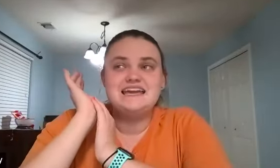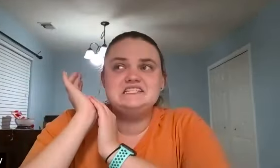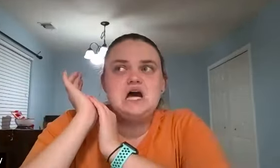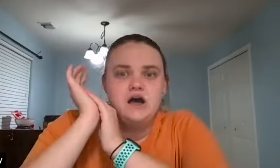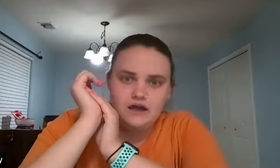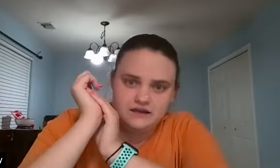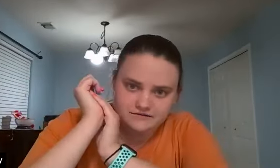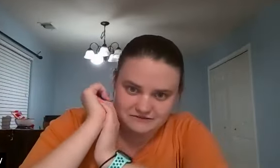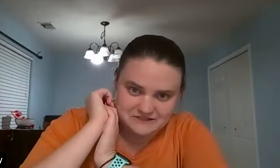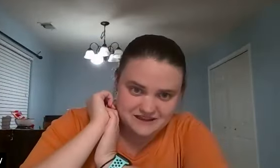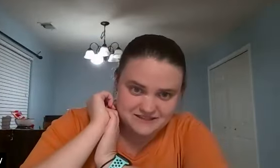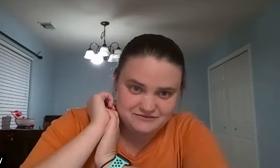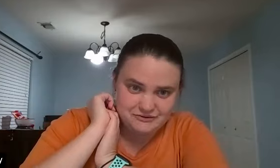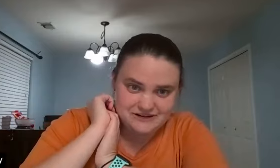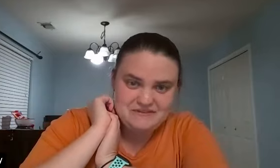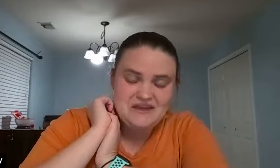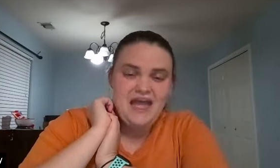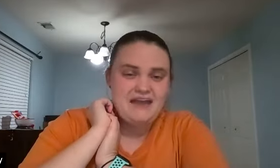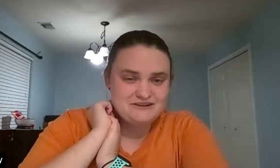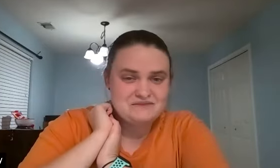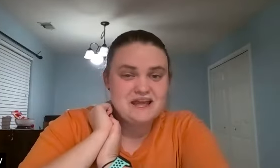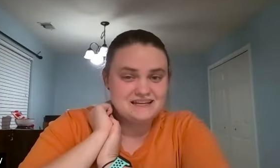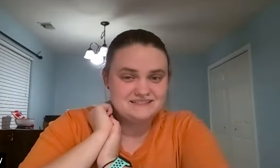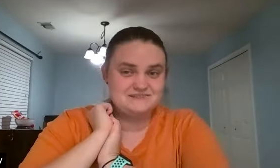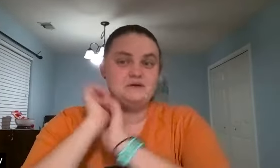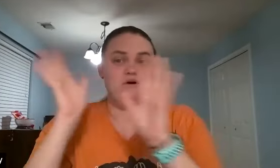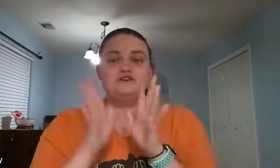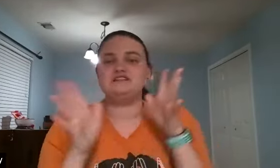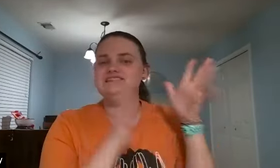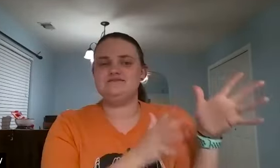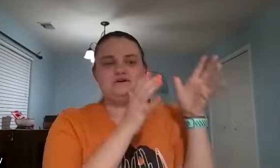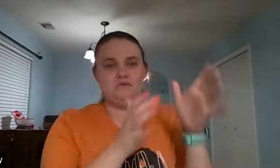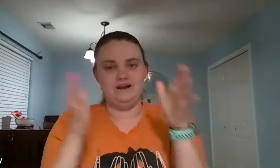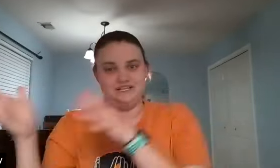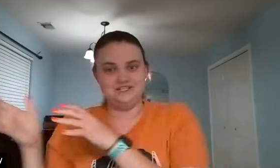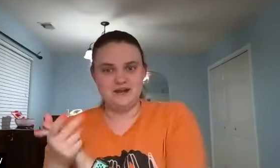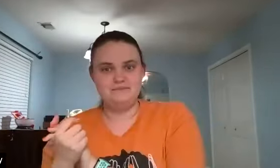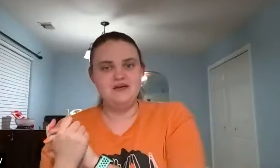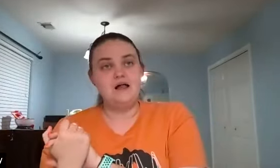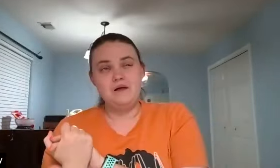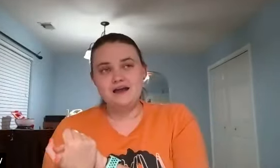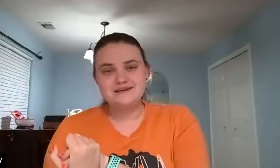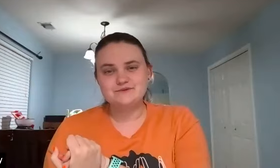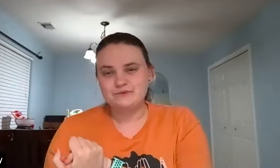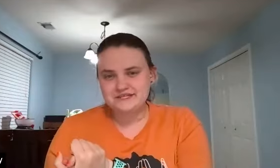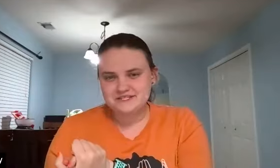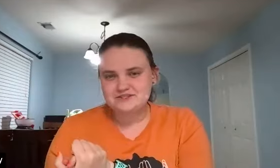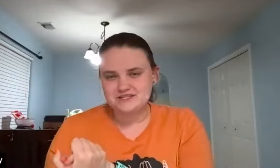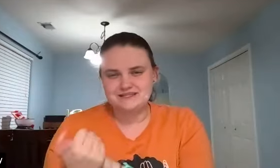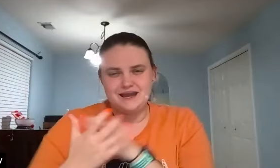a ton of different signs for it. Every time I ask someone, there's a different one each time. A lot of times what we do just to kind